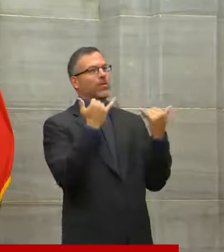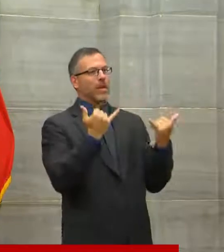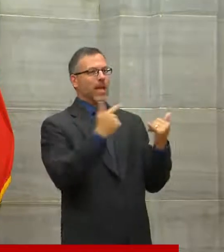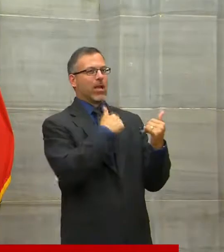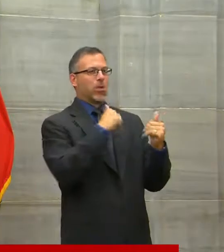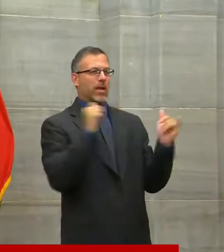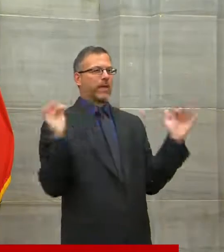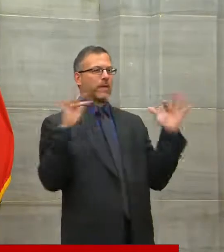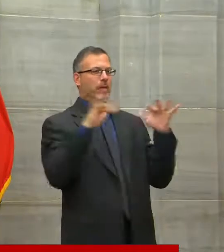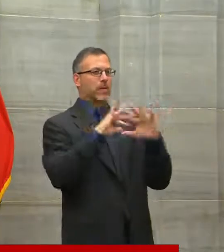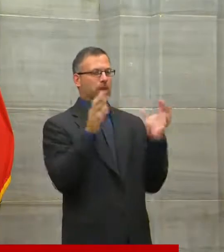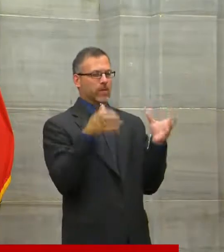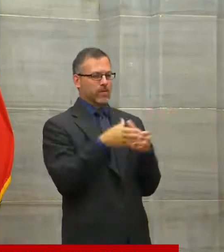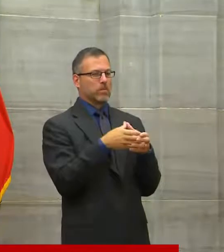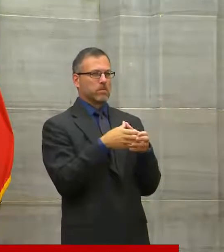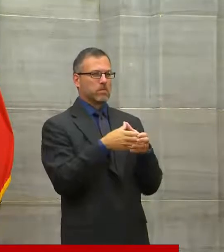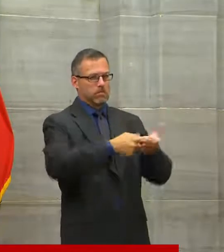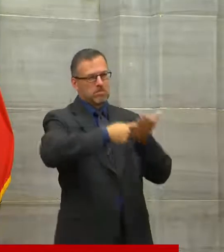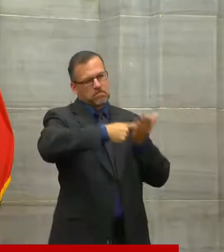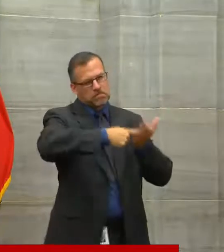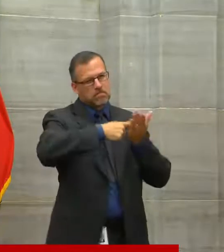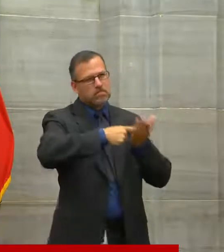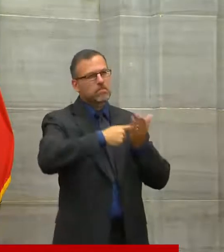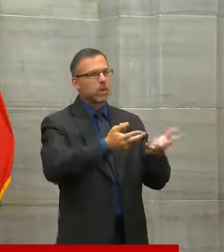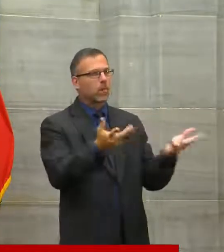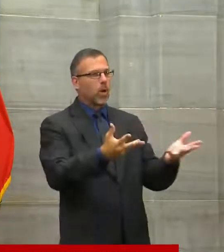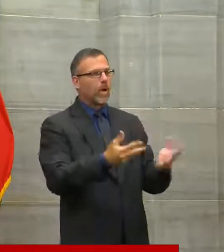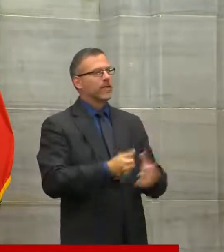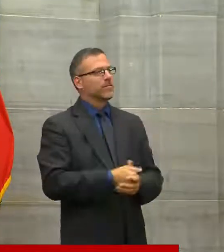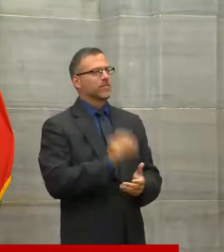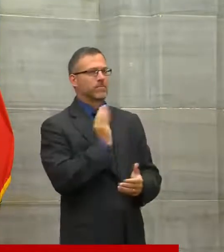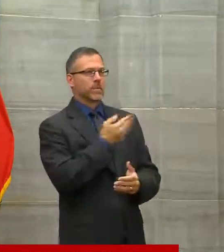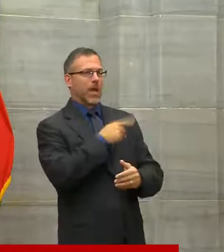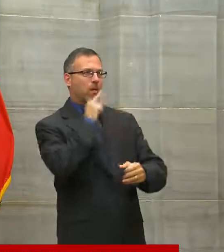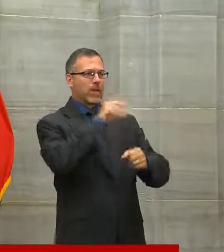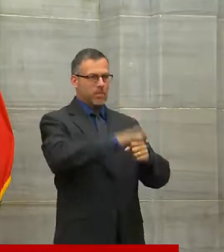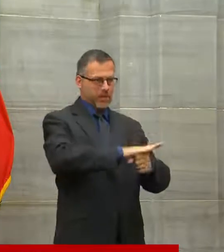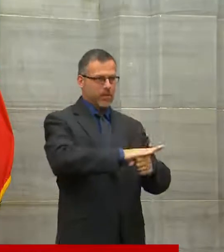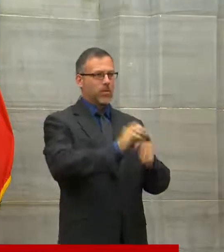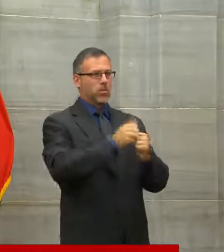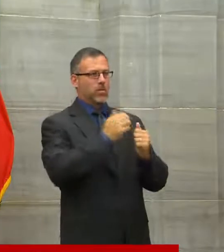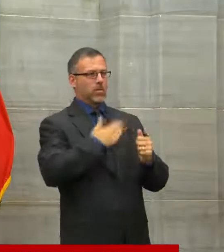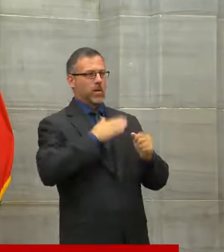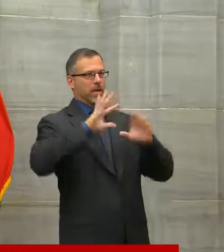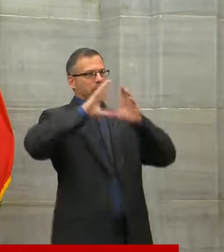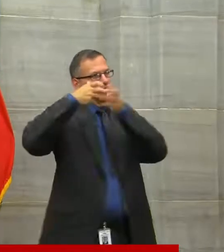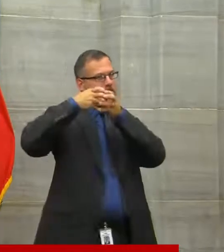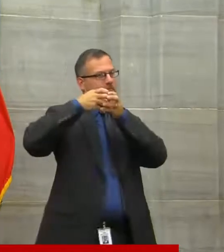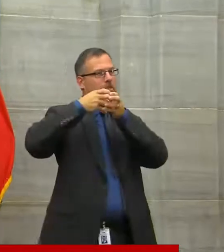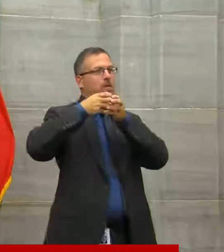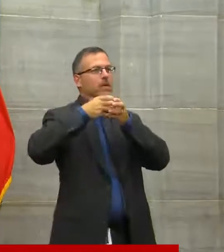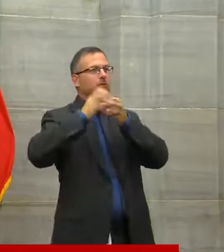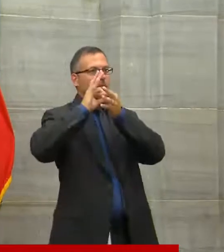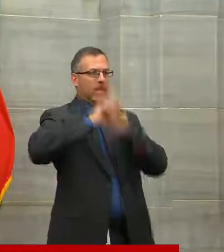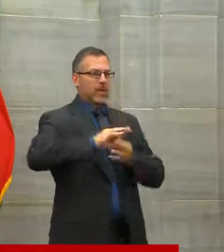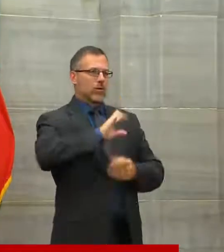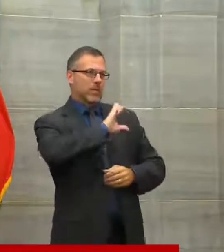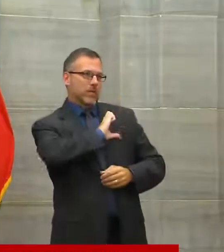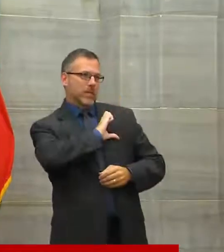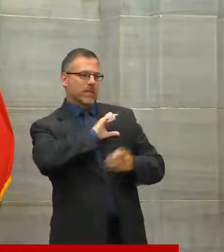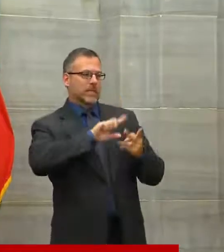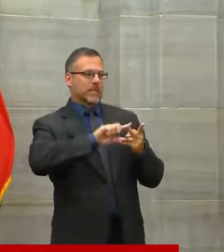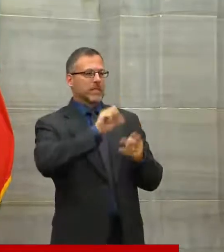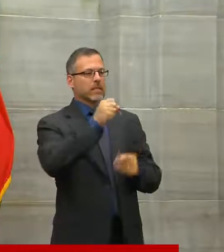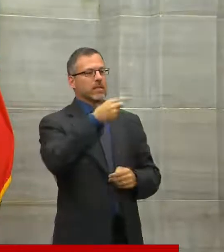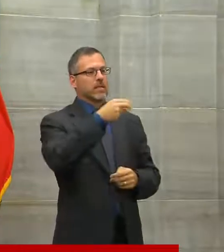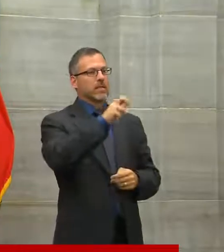a group of us, to share more about our commitment at the executive branch with police and sheriffs and the TBI